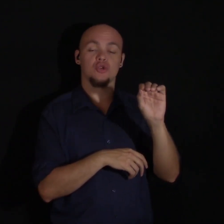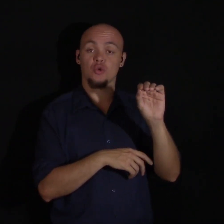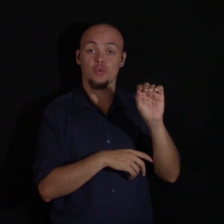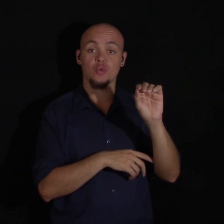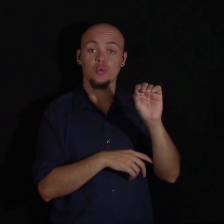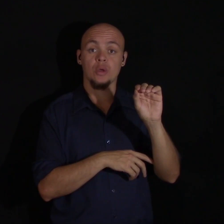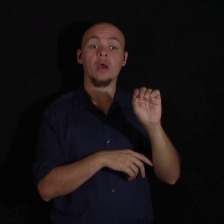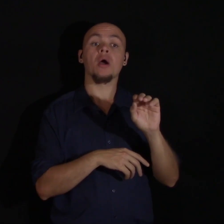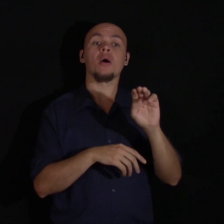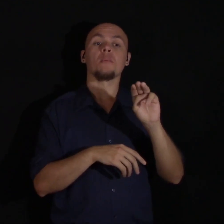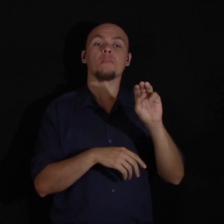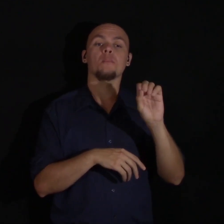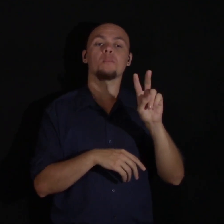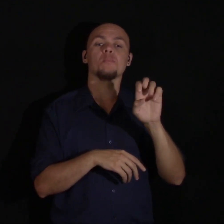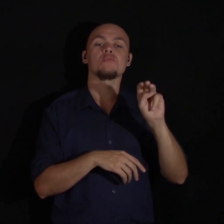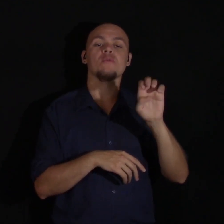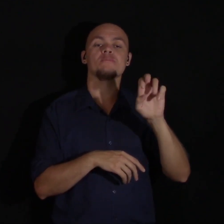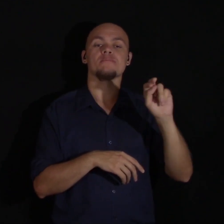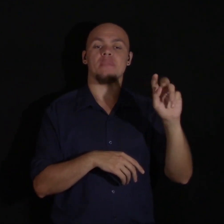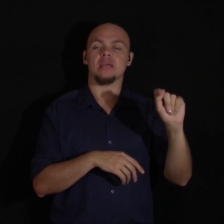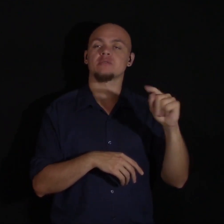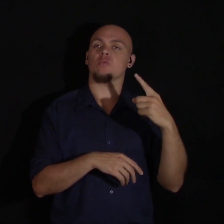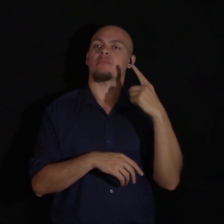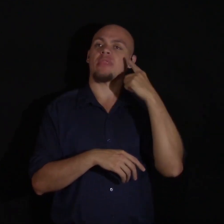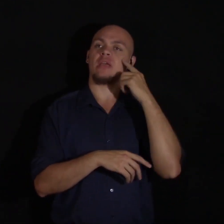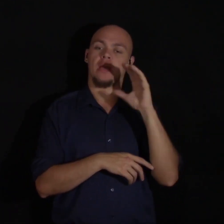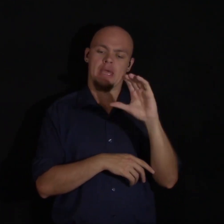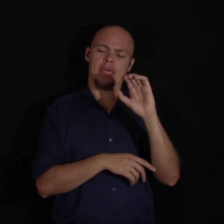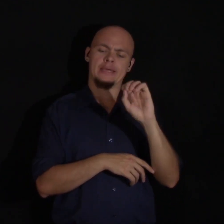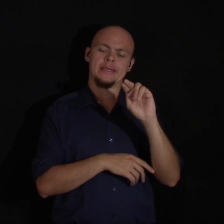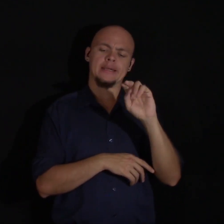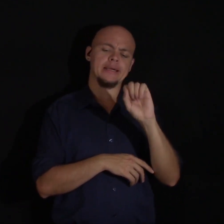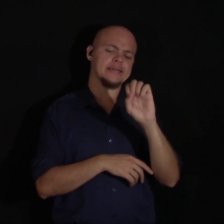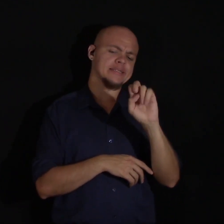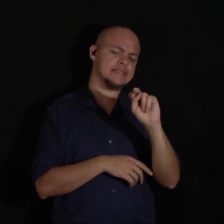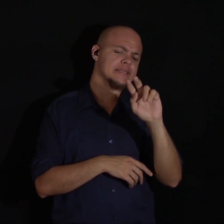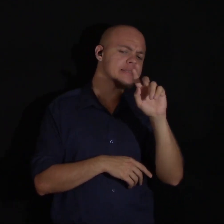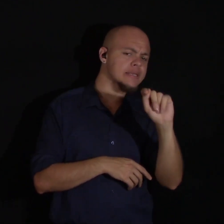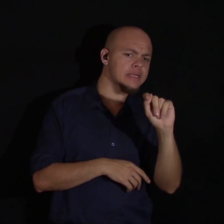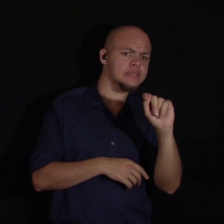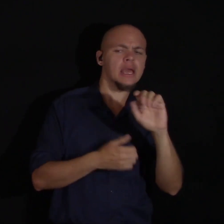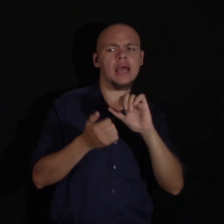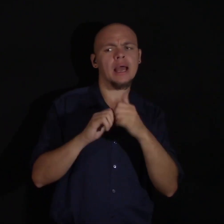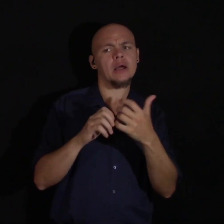consent? What is consent? How do you get consent? How do I know?